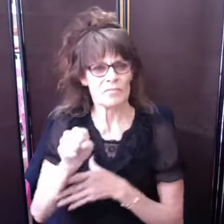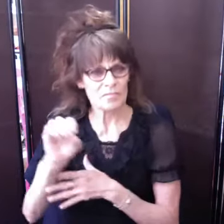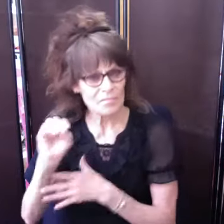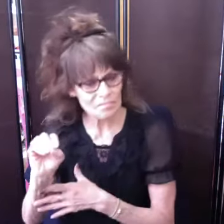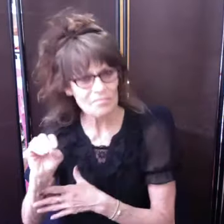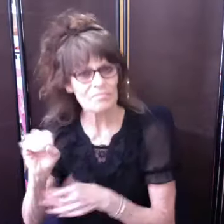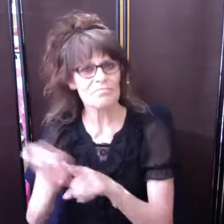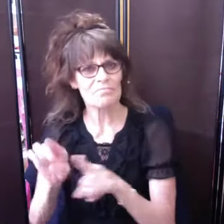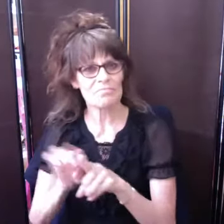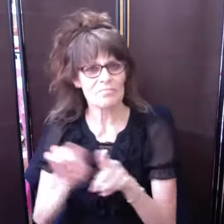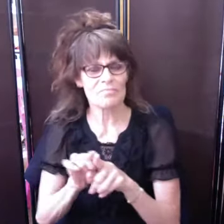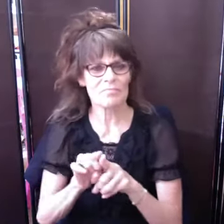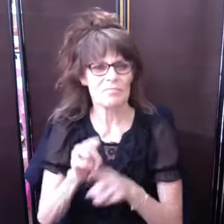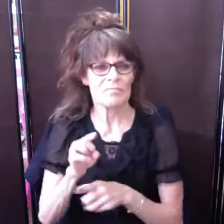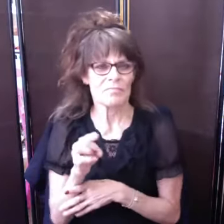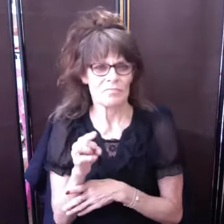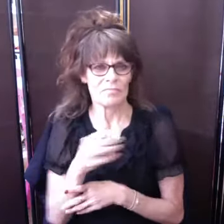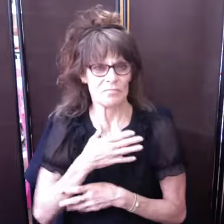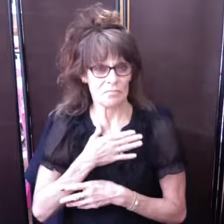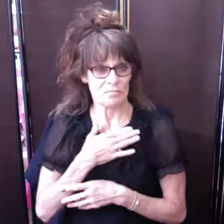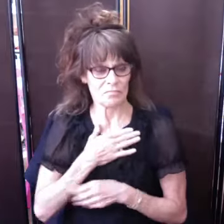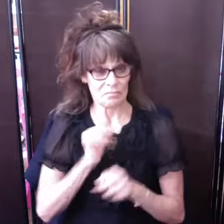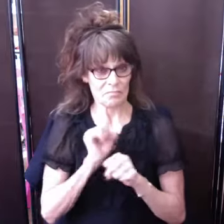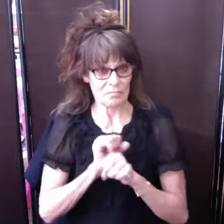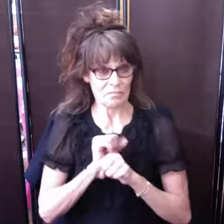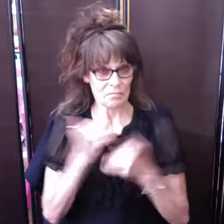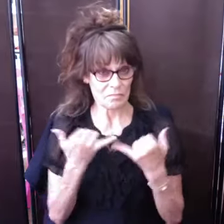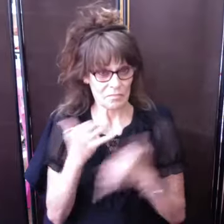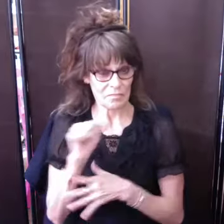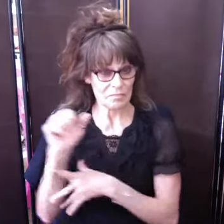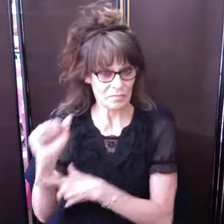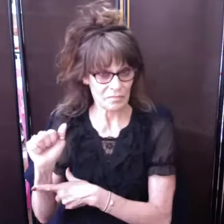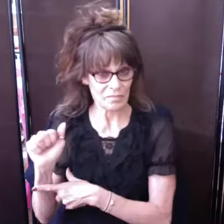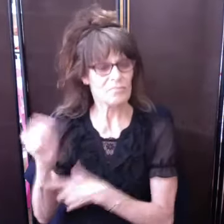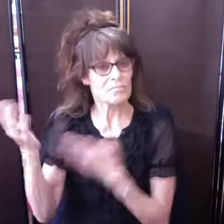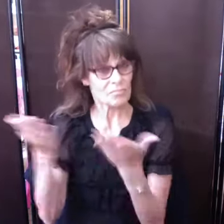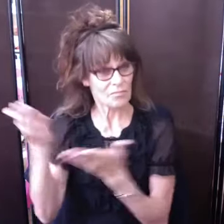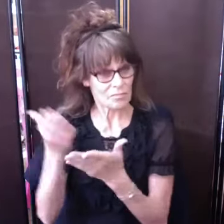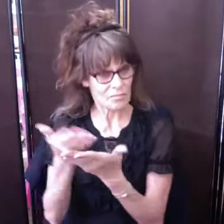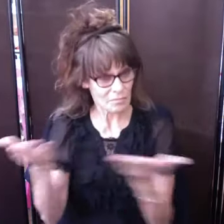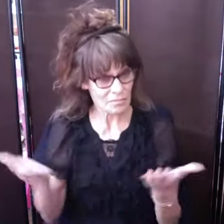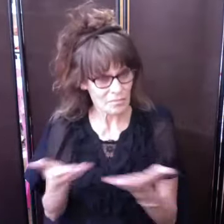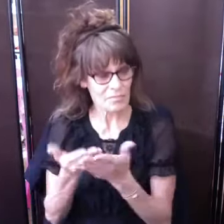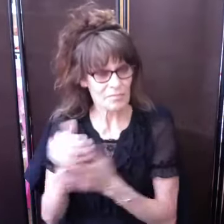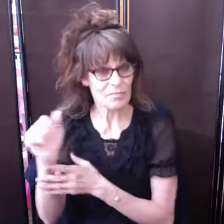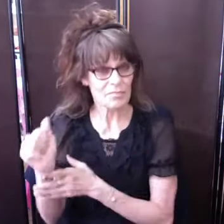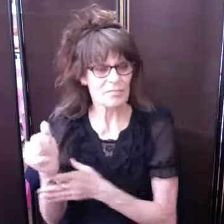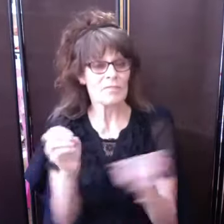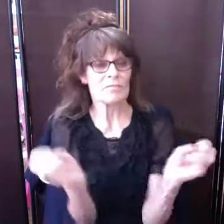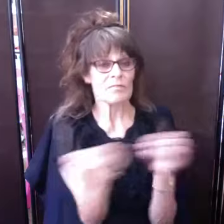nobody cares about this job that I've got in AA right now, but I just want to tell you just a couple of minutes about office closed on the 20th of March. General service office